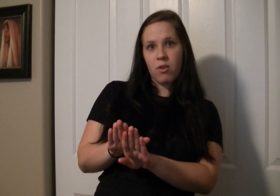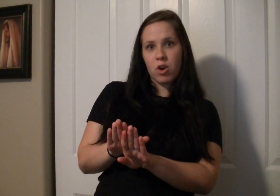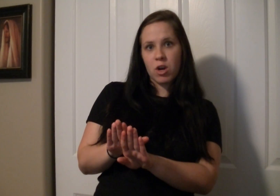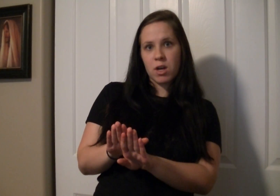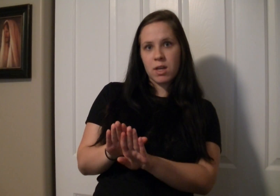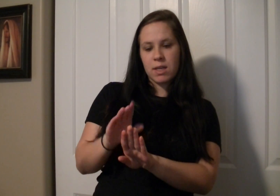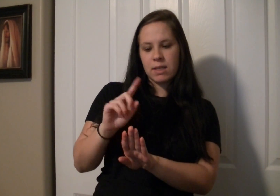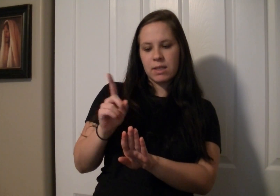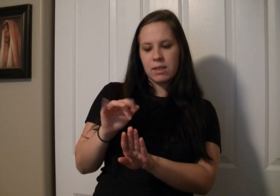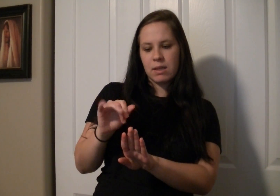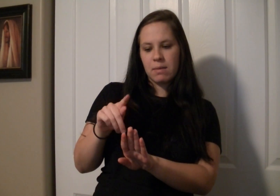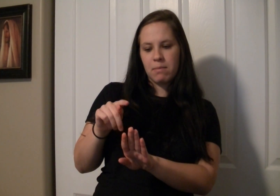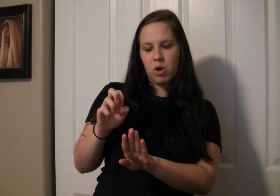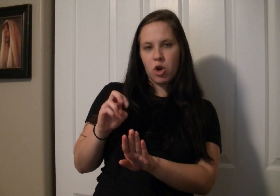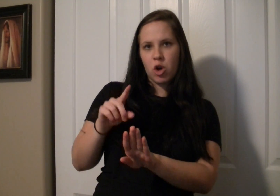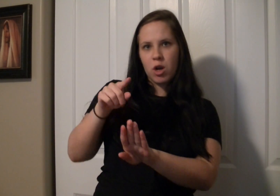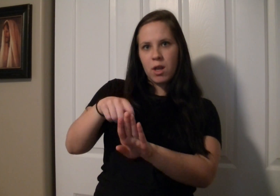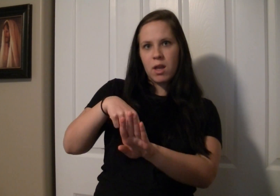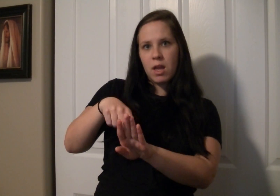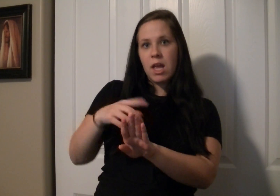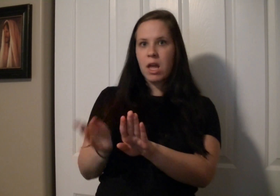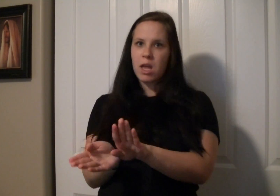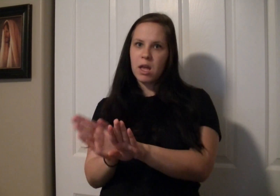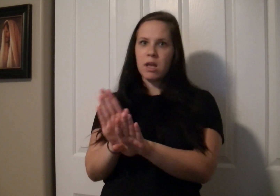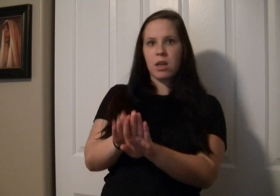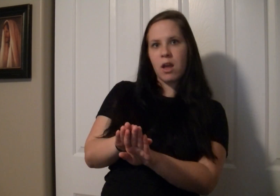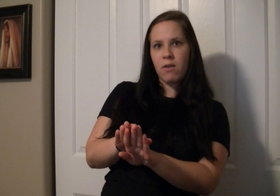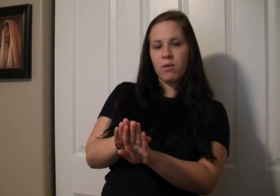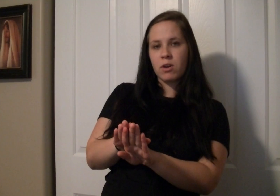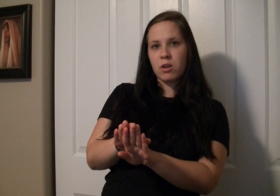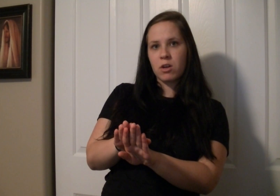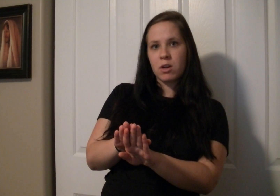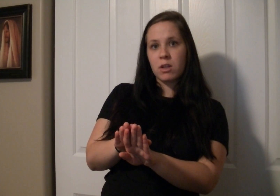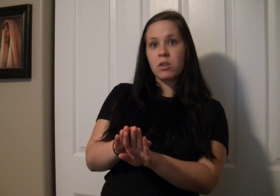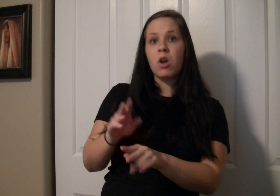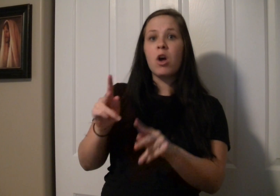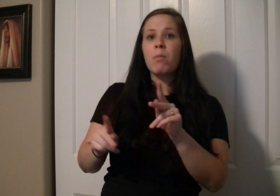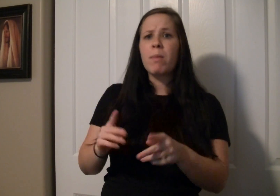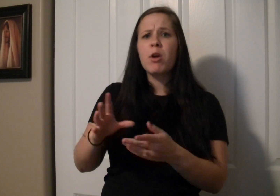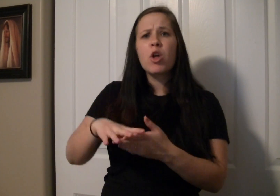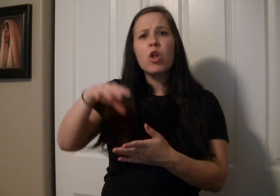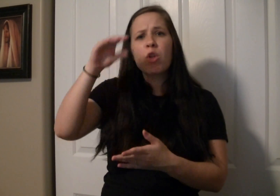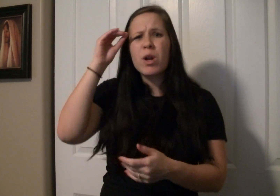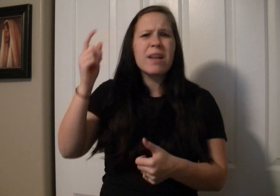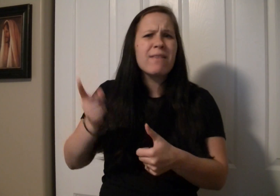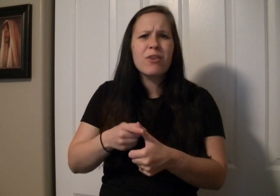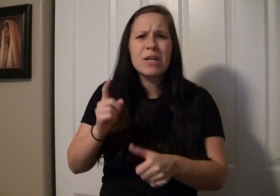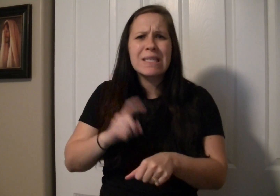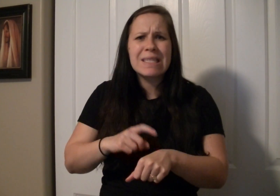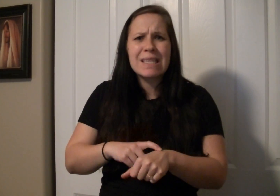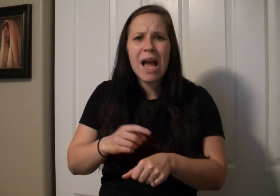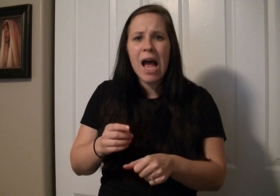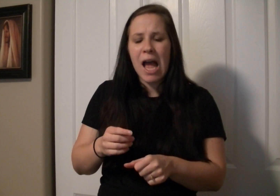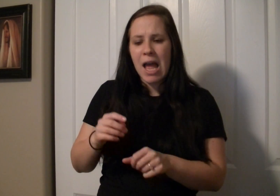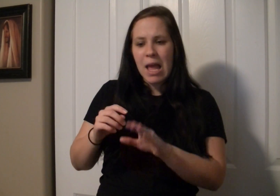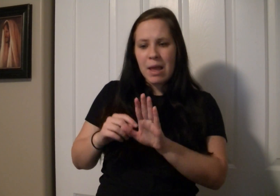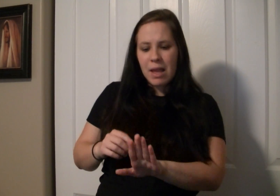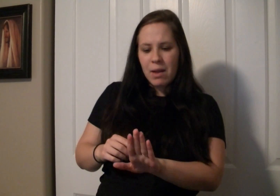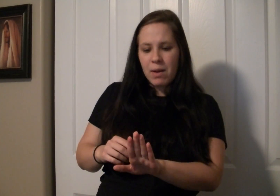when people are learning to sew and putting in zippers for the first time, they tend to have the silver or the shiny part